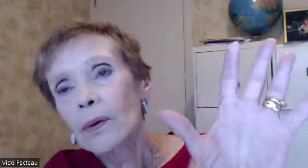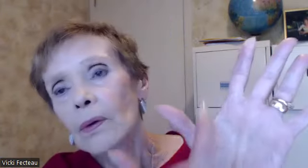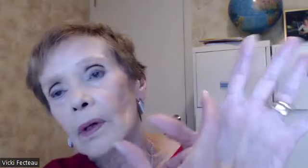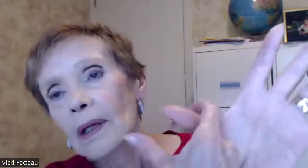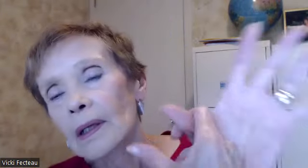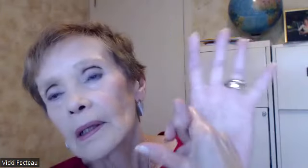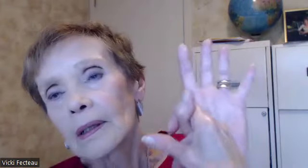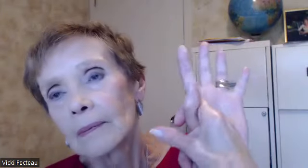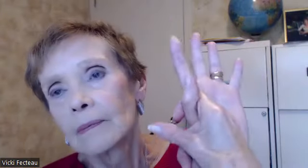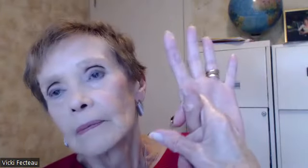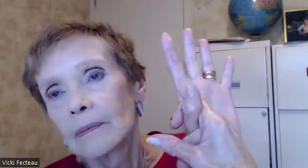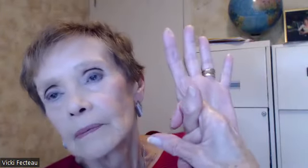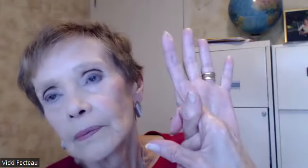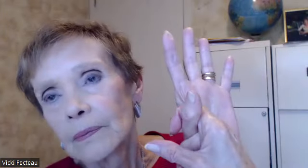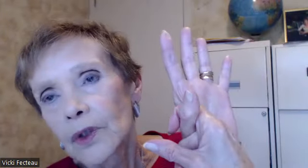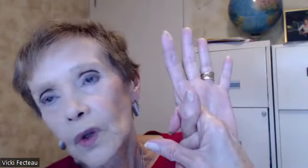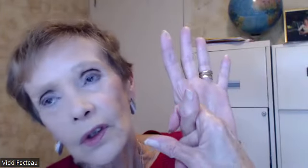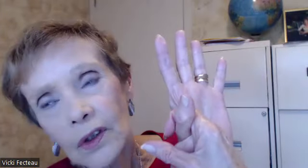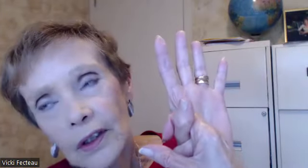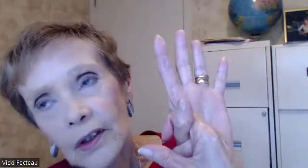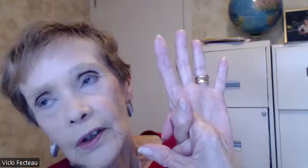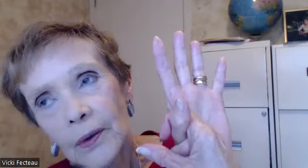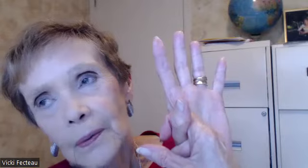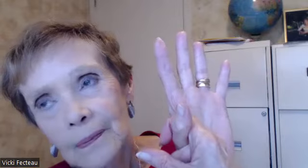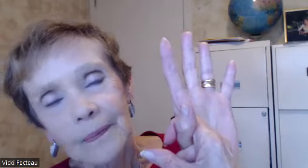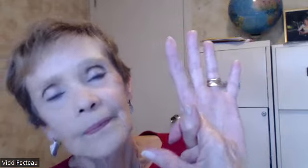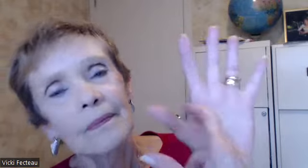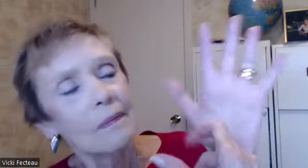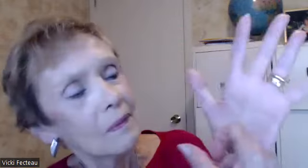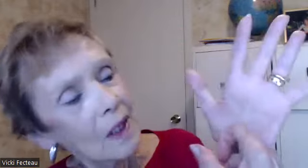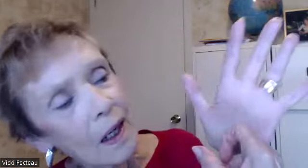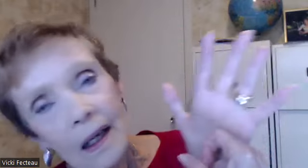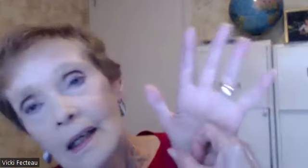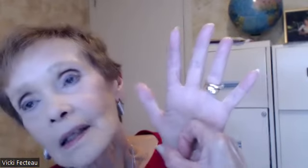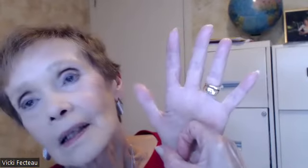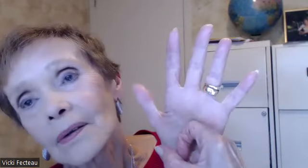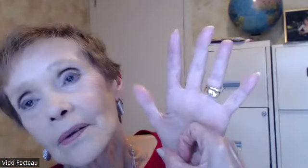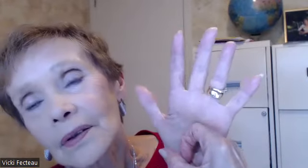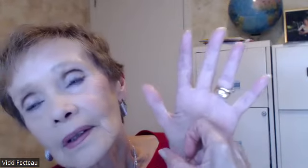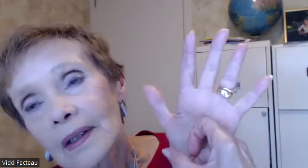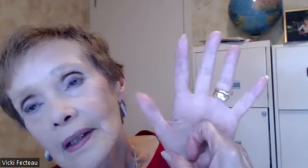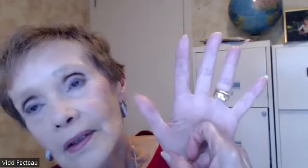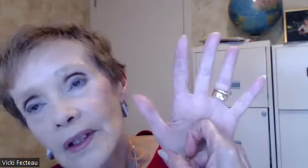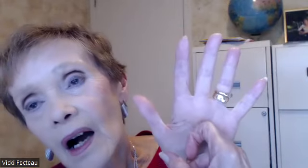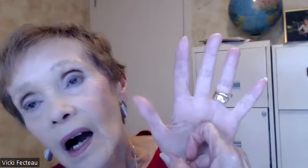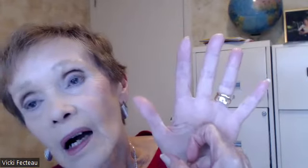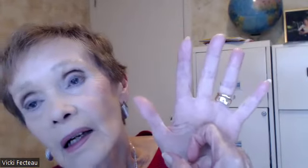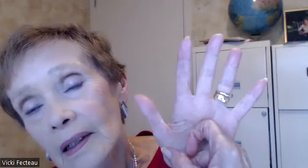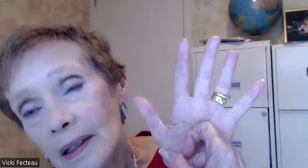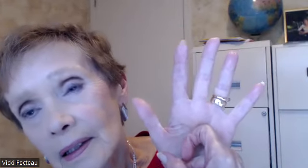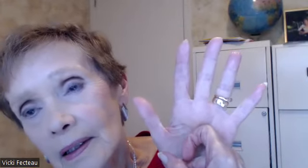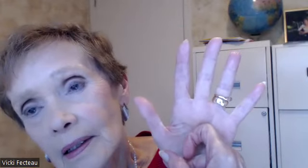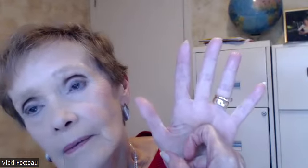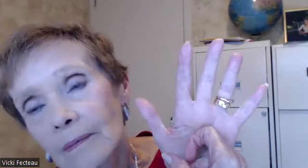Q sort of looks like a Q. R, that's an R.